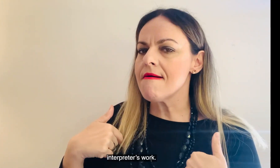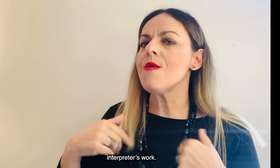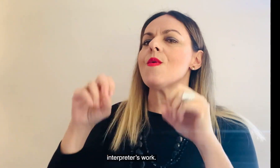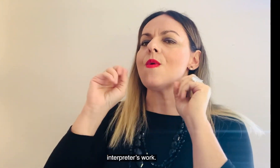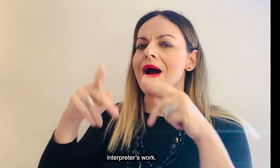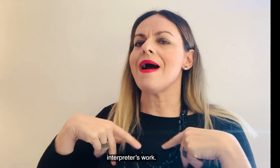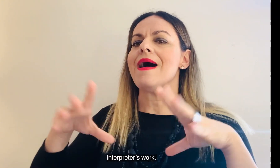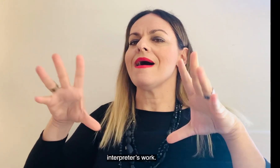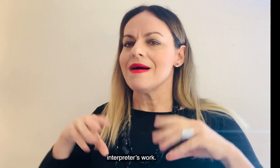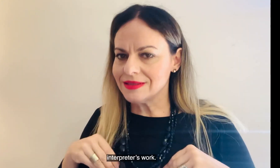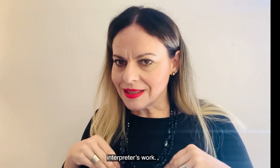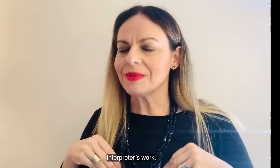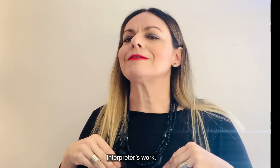of interpreters' work.